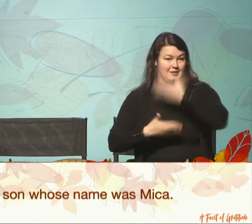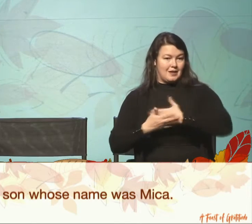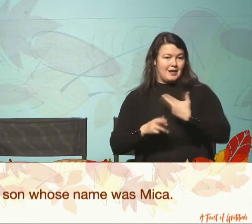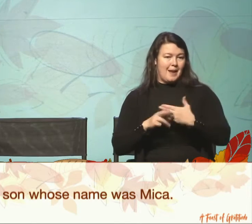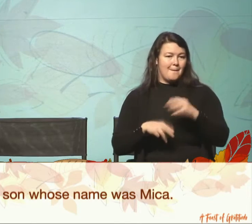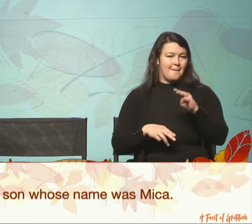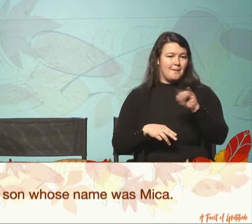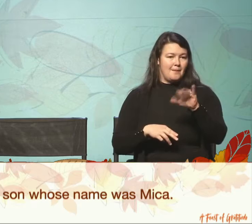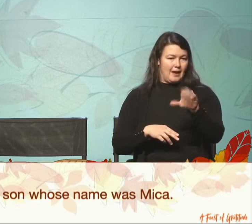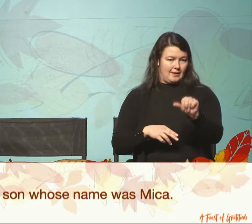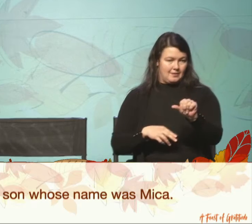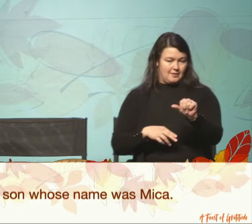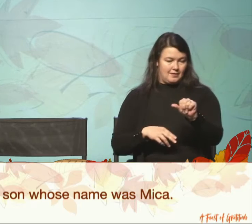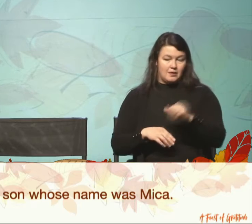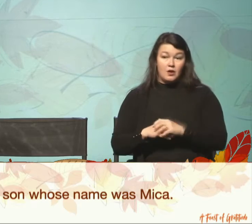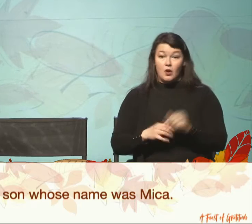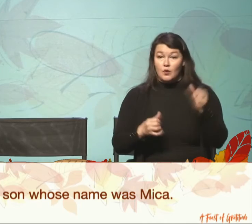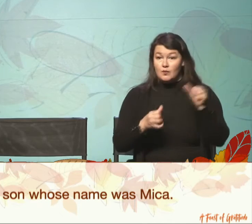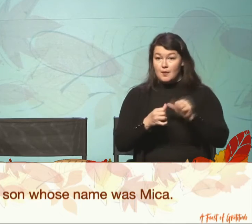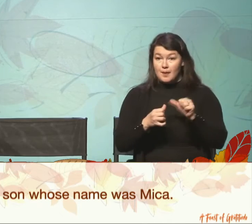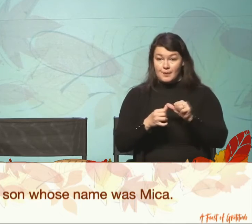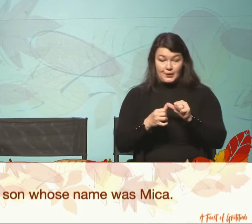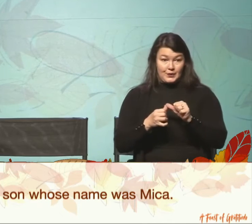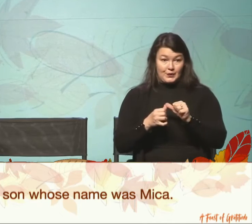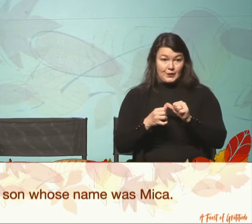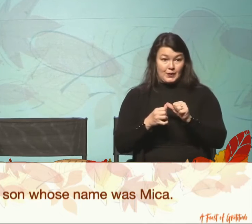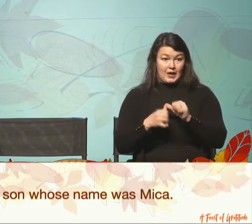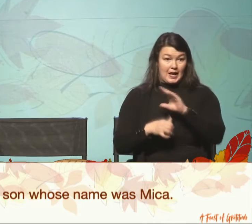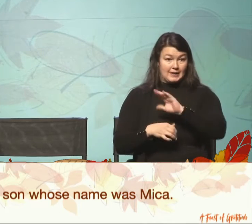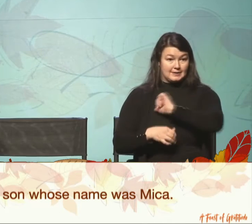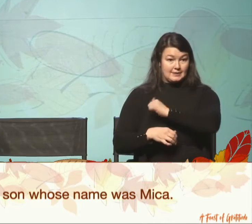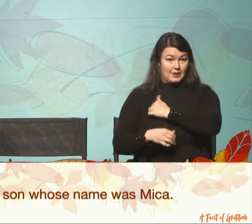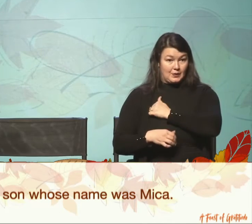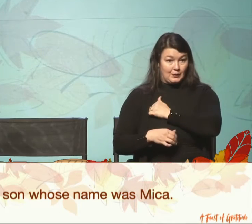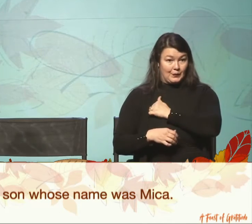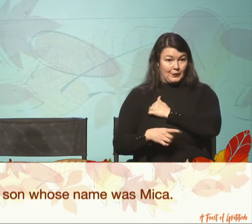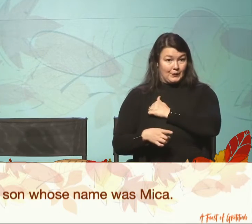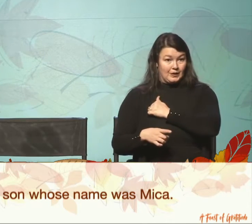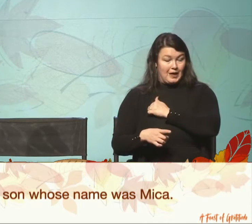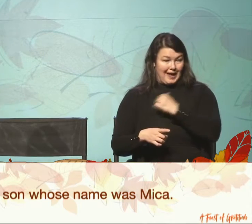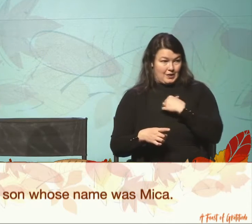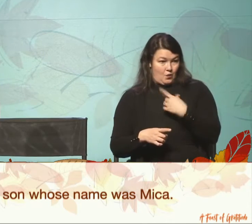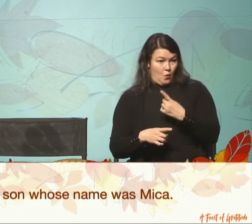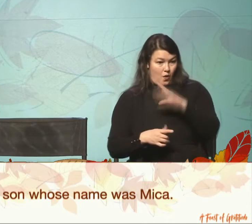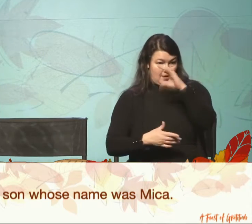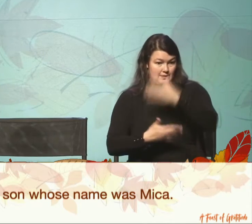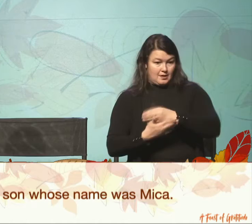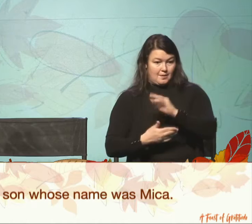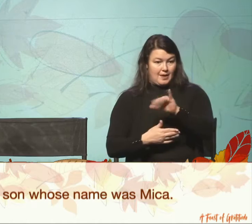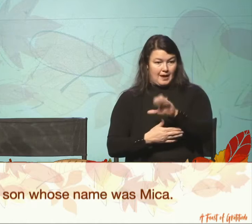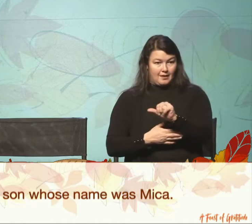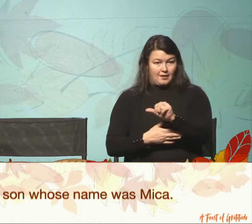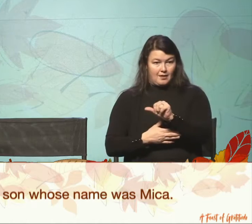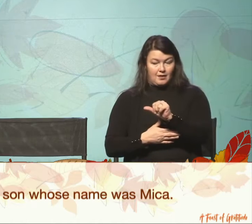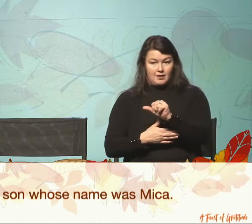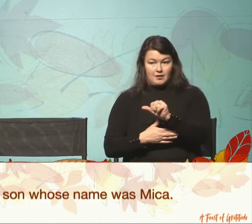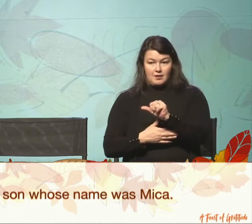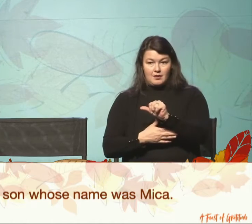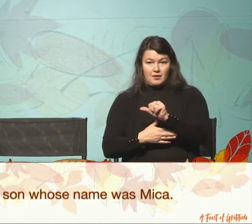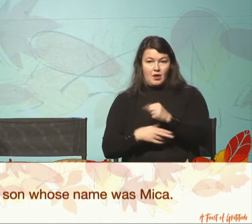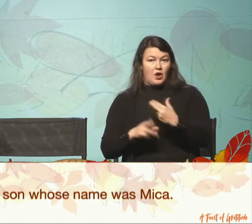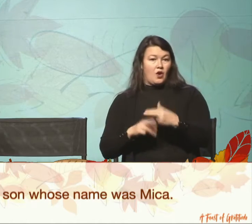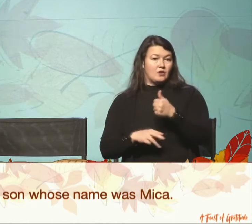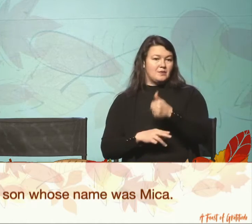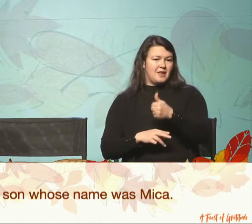Micah. So remember the state of mind, the frame of mind that Mephibosheth was in. He's got one son, Micah. He calls himself a